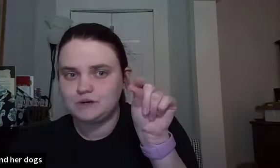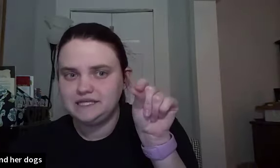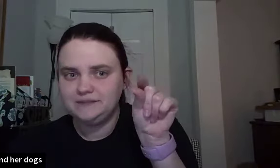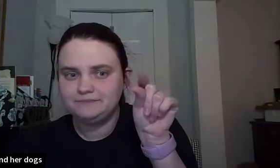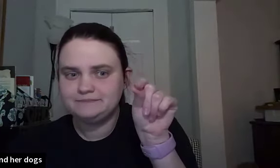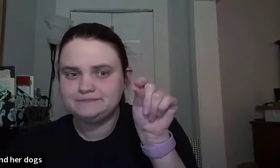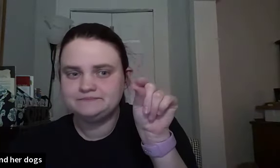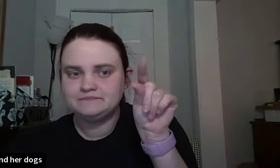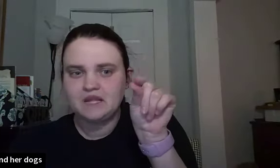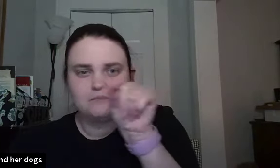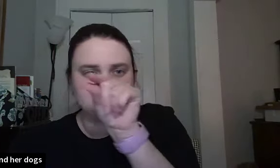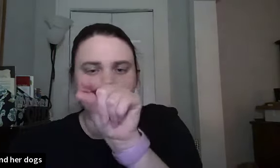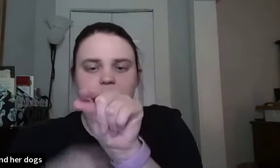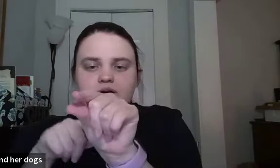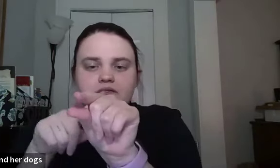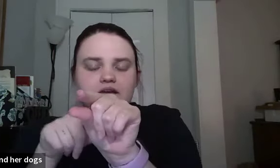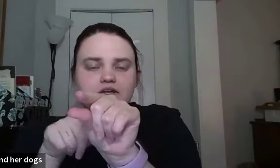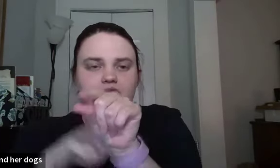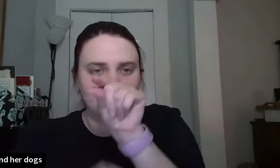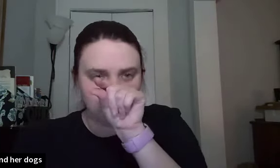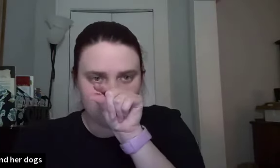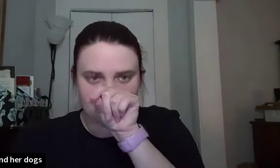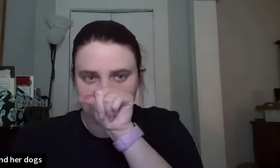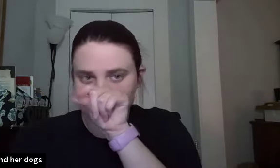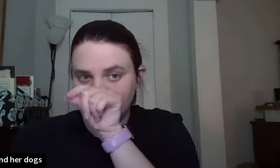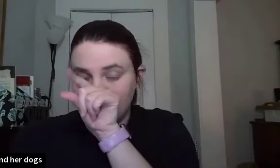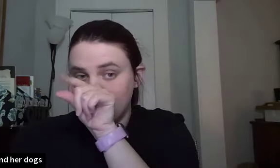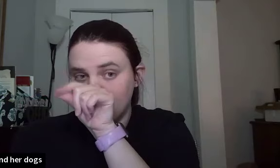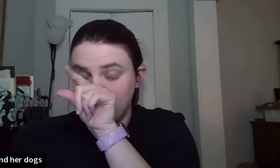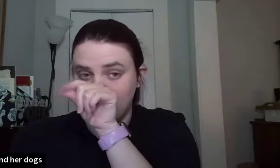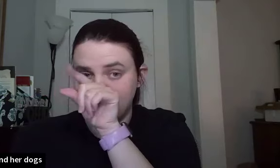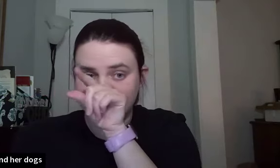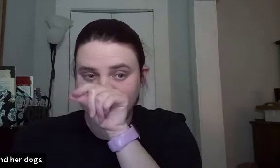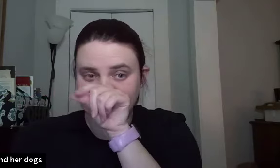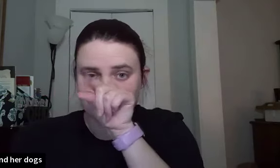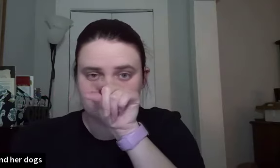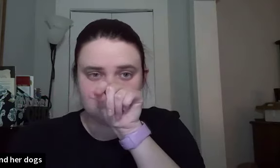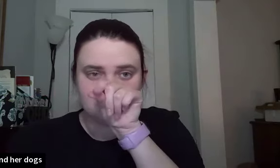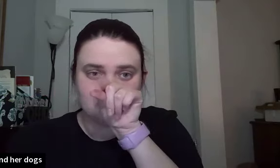20, but you're going to put like your knuckle on the back of your on your nose.